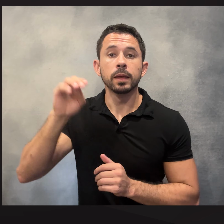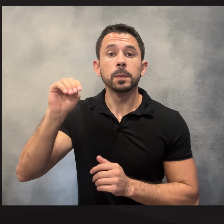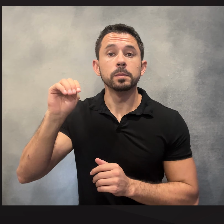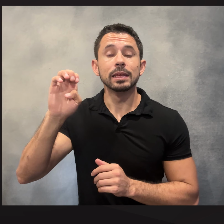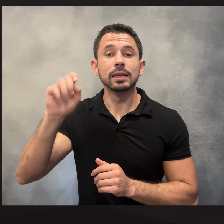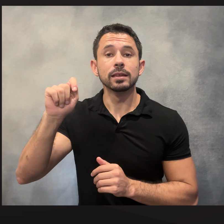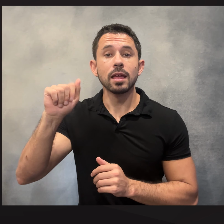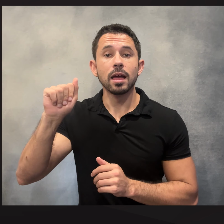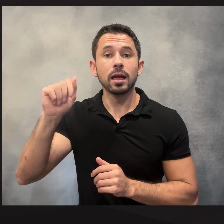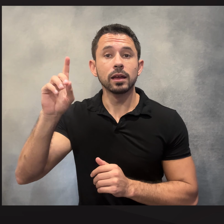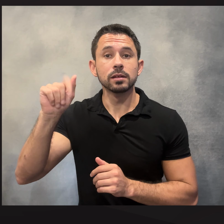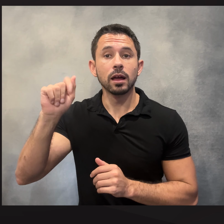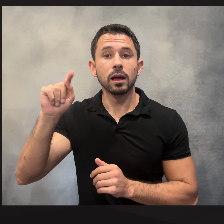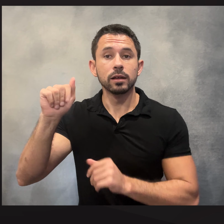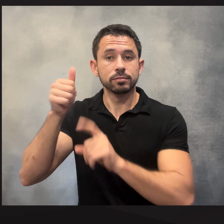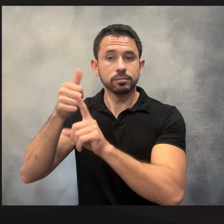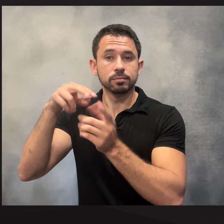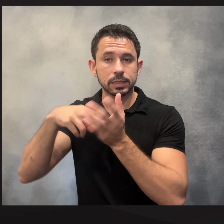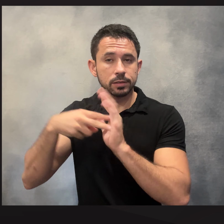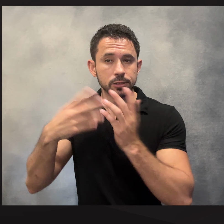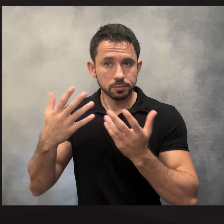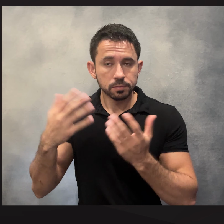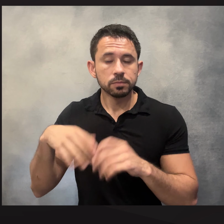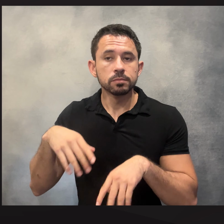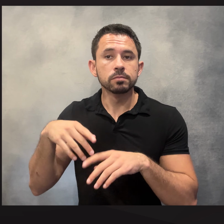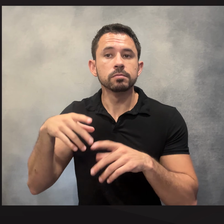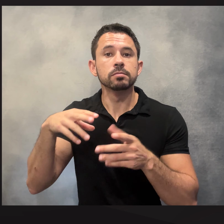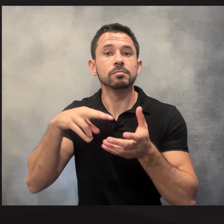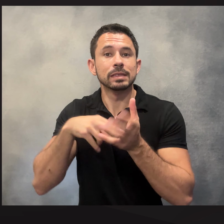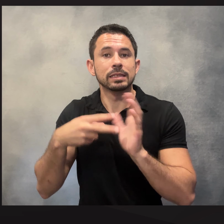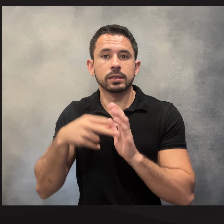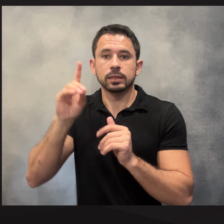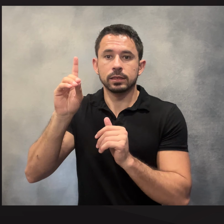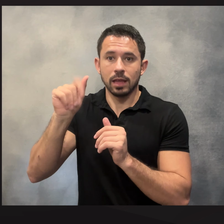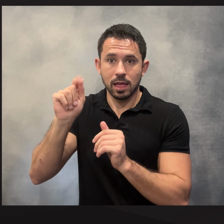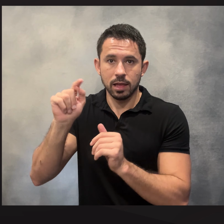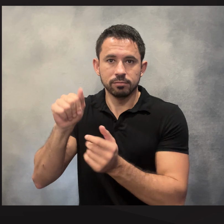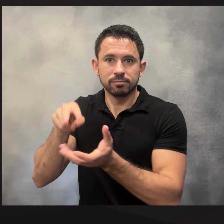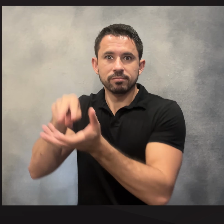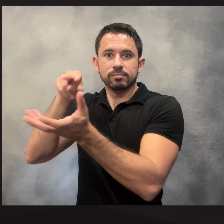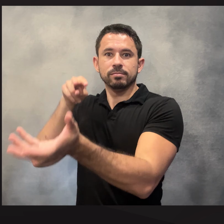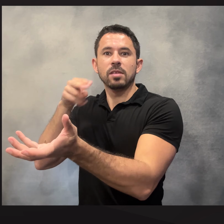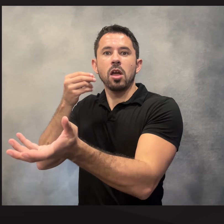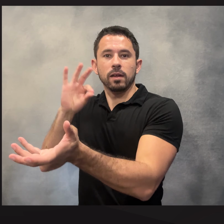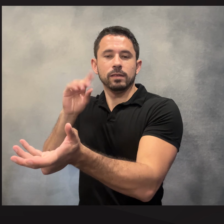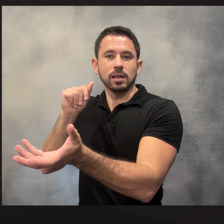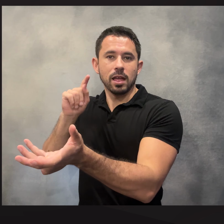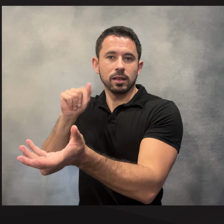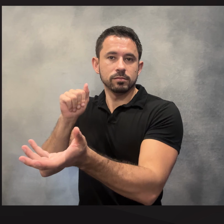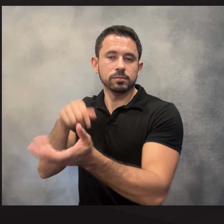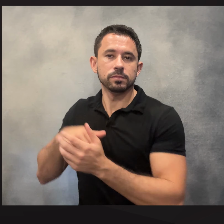Metadata is a term that means data about the data.